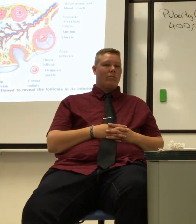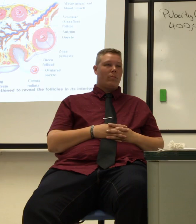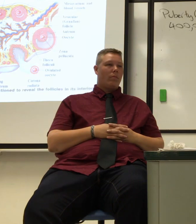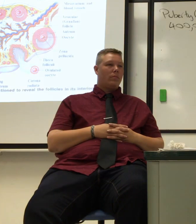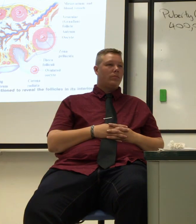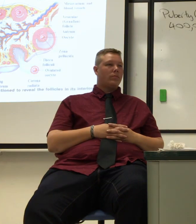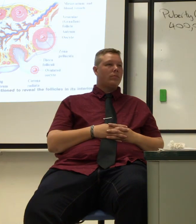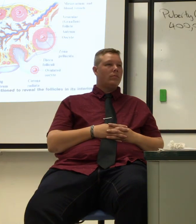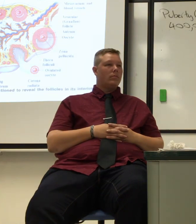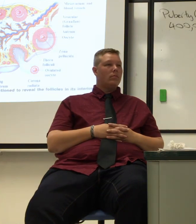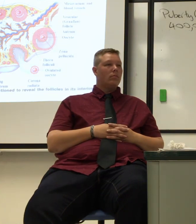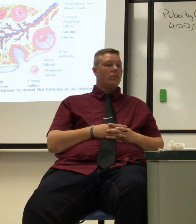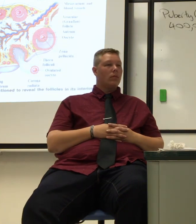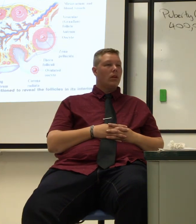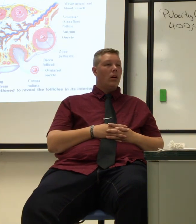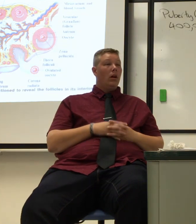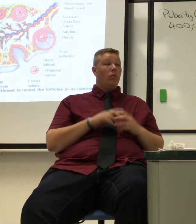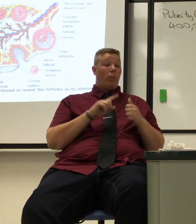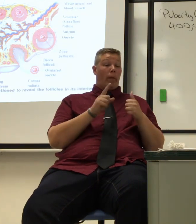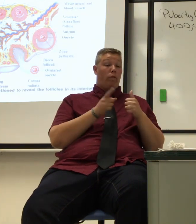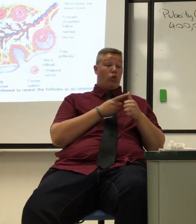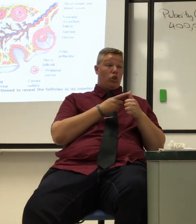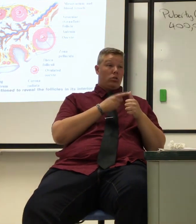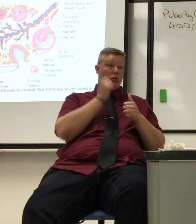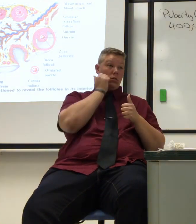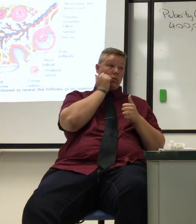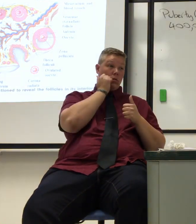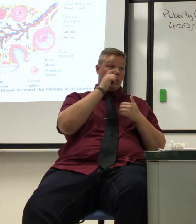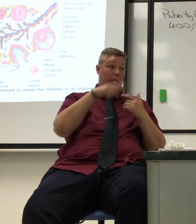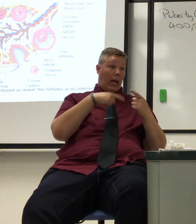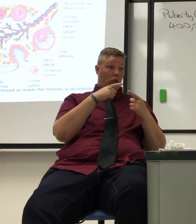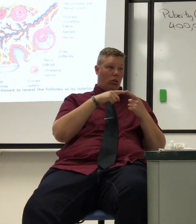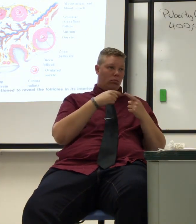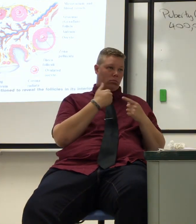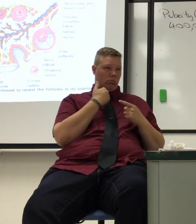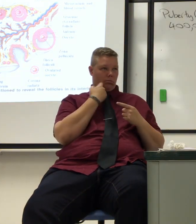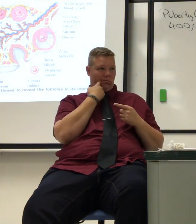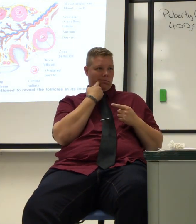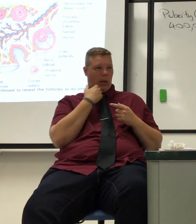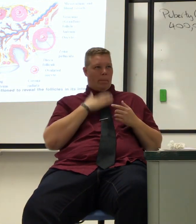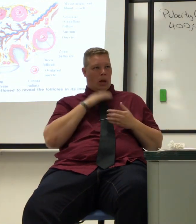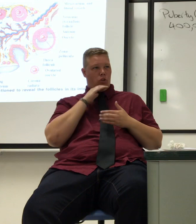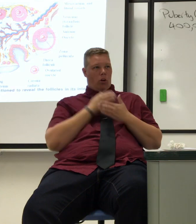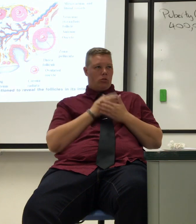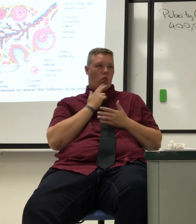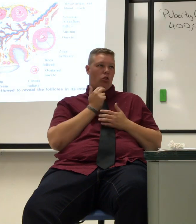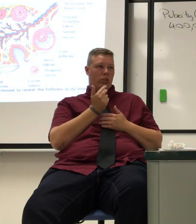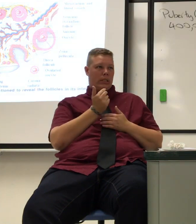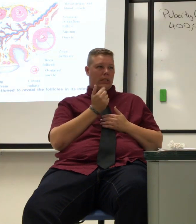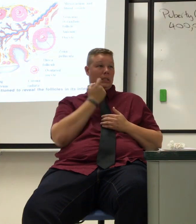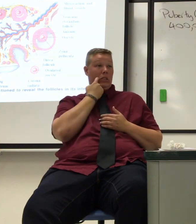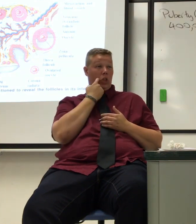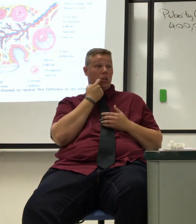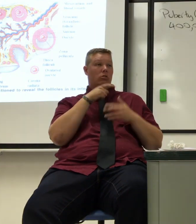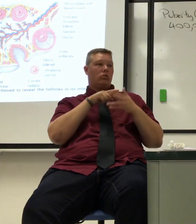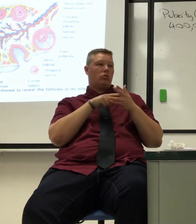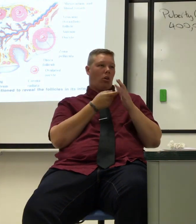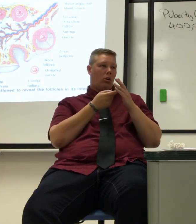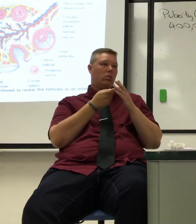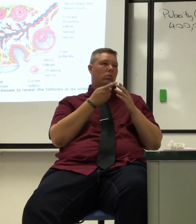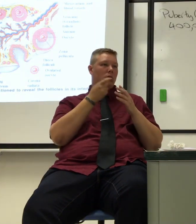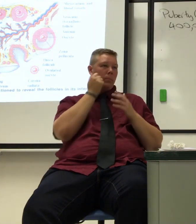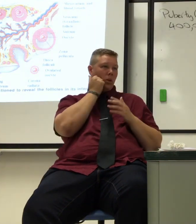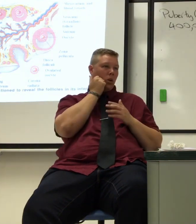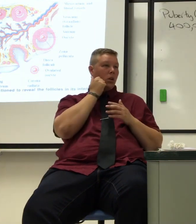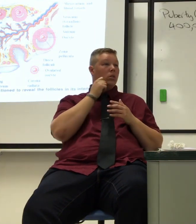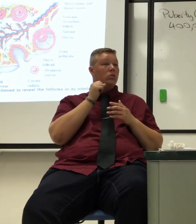And from the very first cycle, I just went through this, I have a 13-year-old daughter, she just started, and you start selecting from